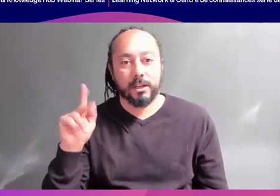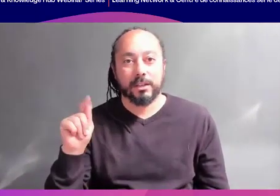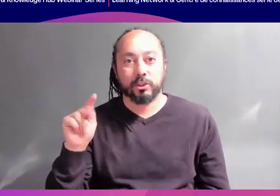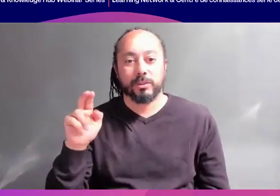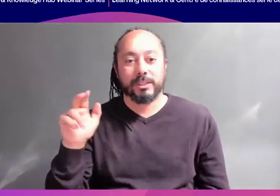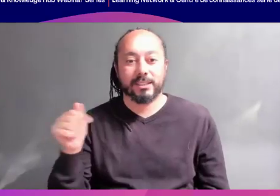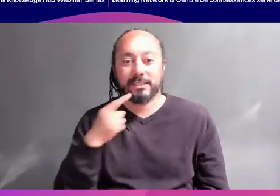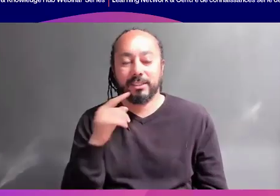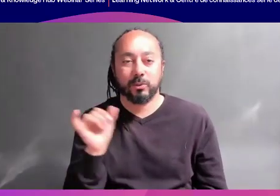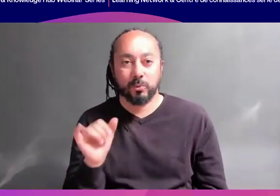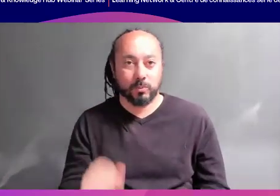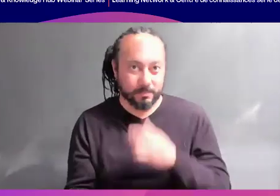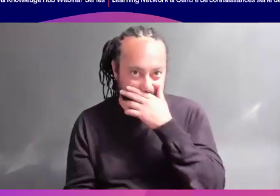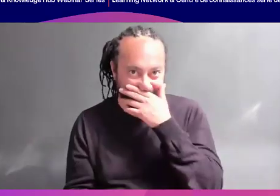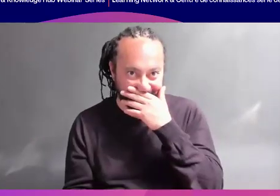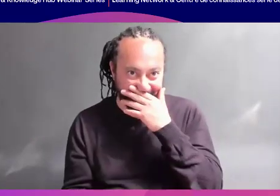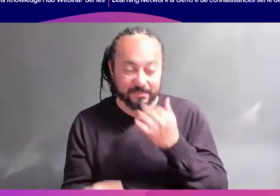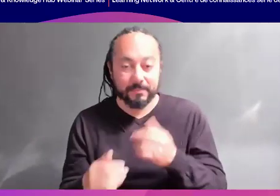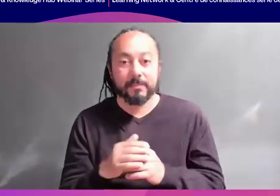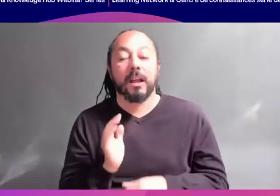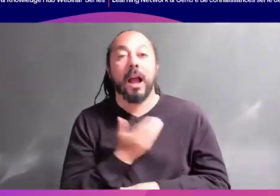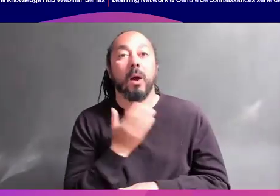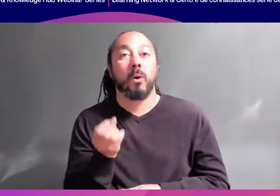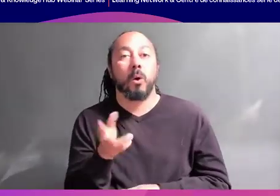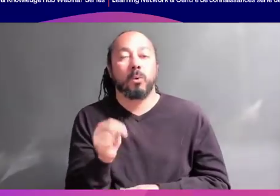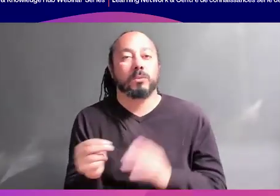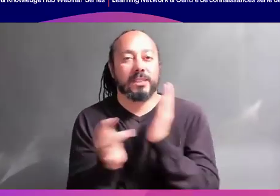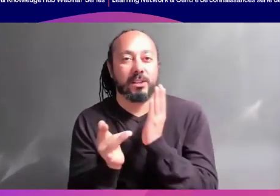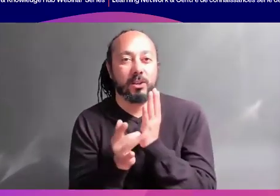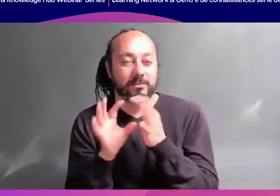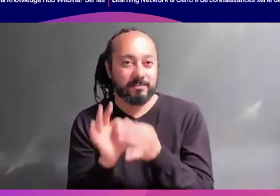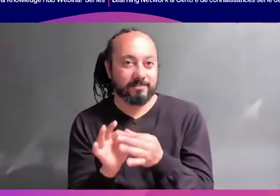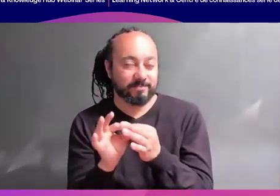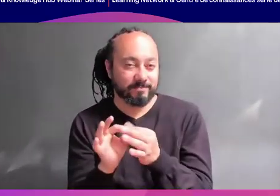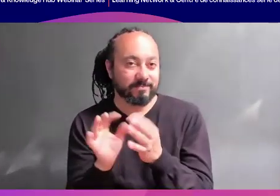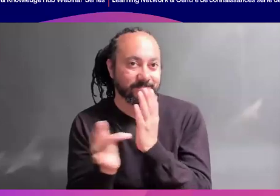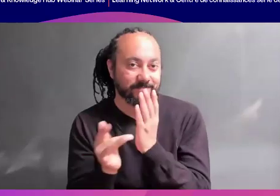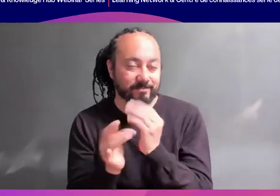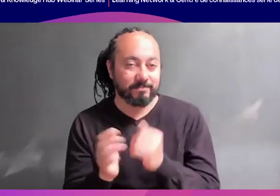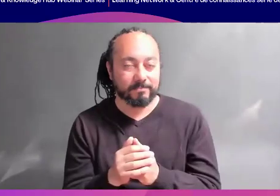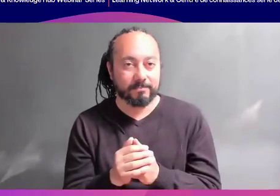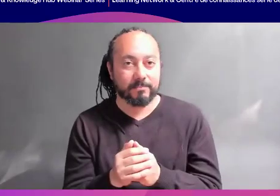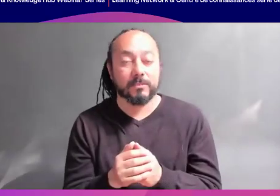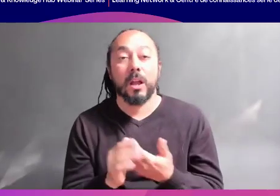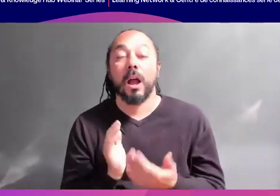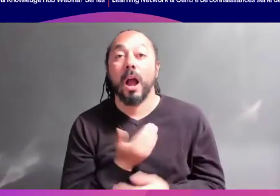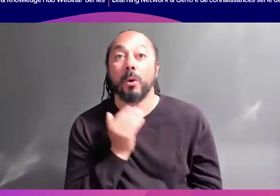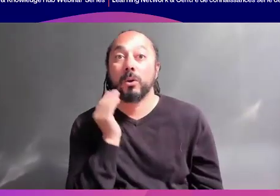own capacities around technology. So we didn't have that depth of knowledge. And so we made a